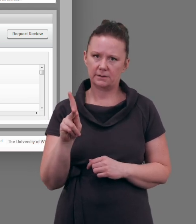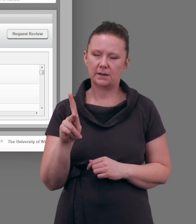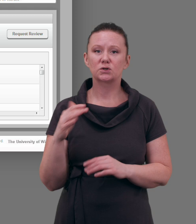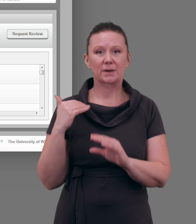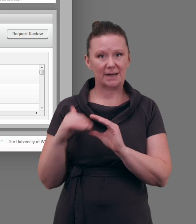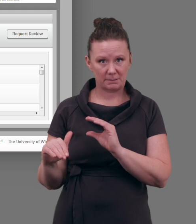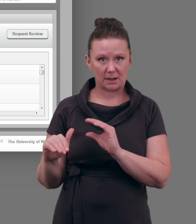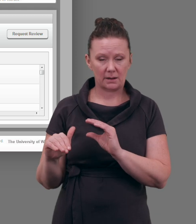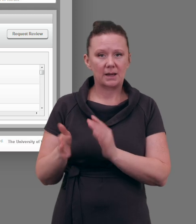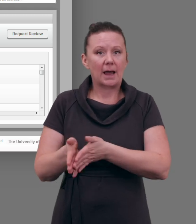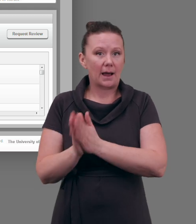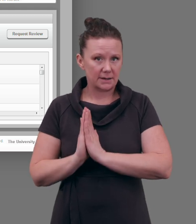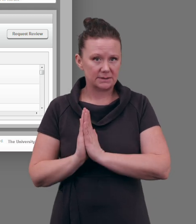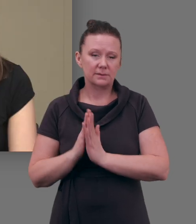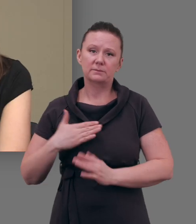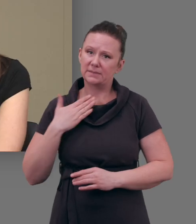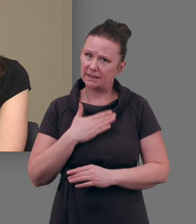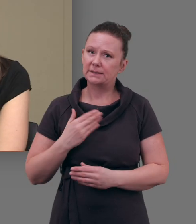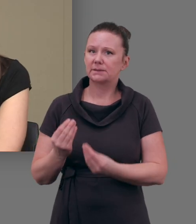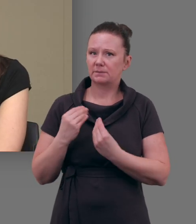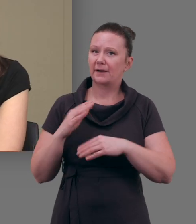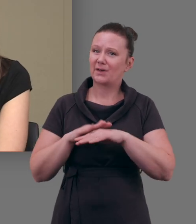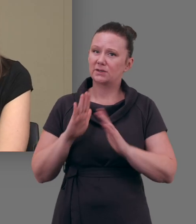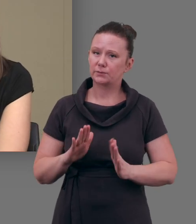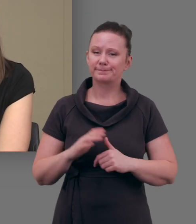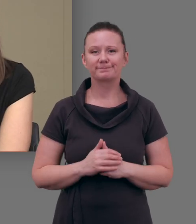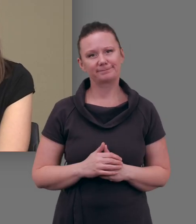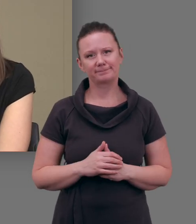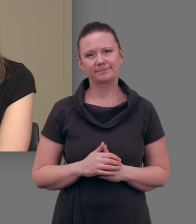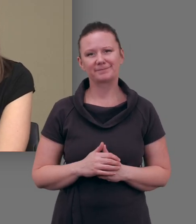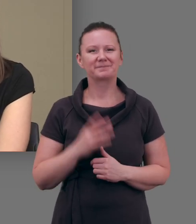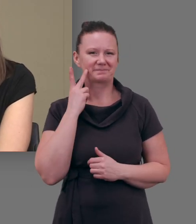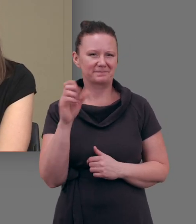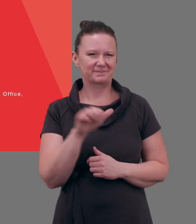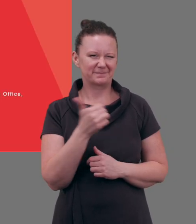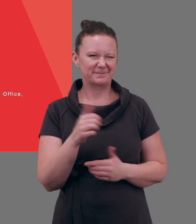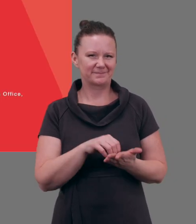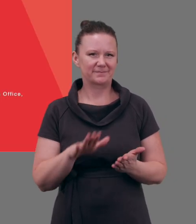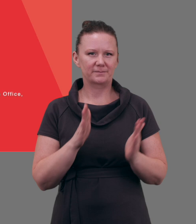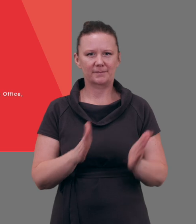to request an advisor. Check out our other student planning videos.